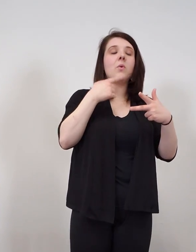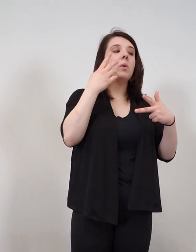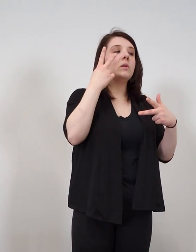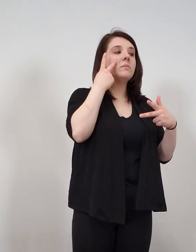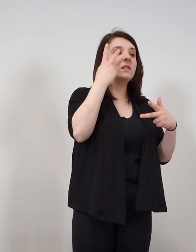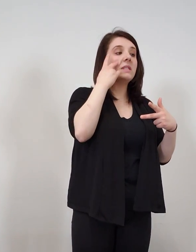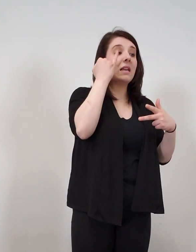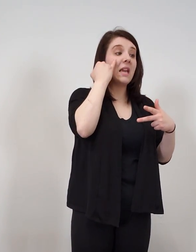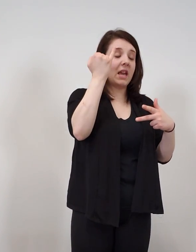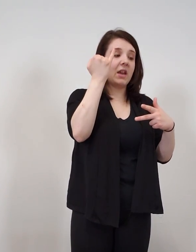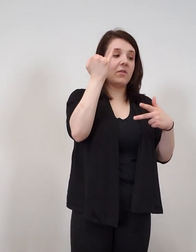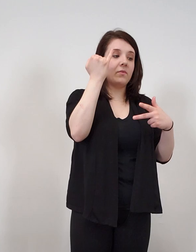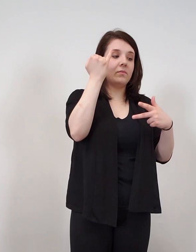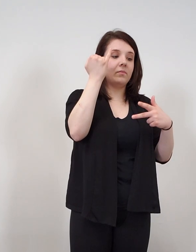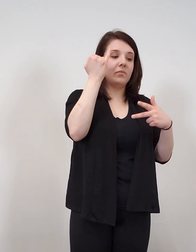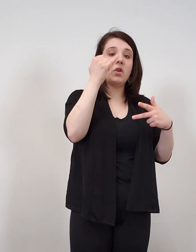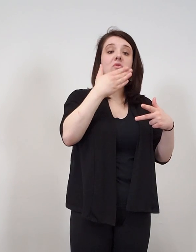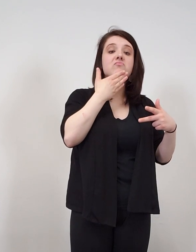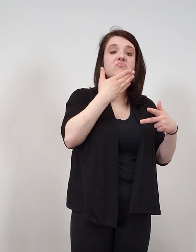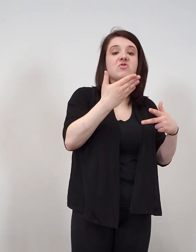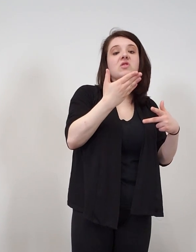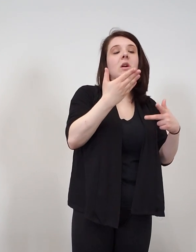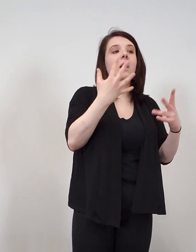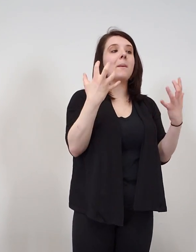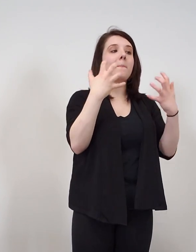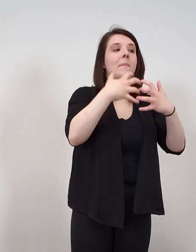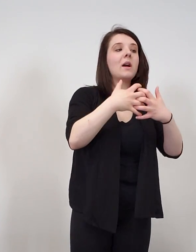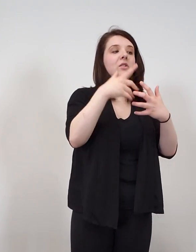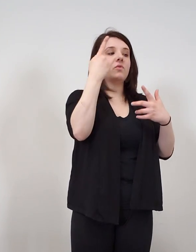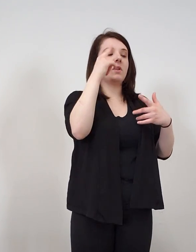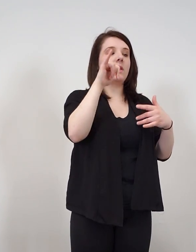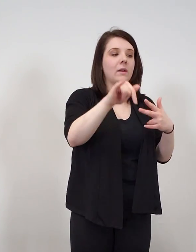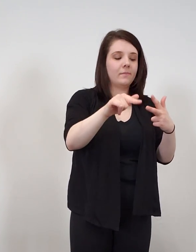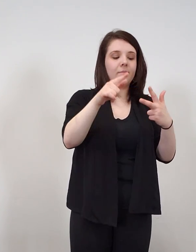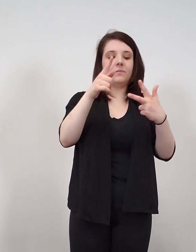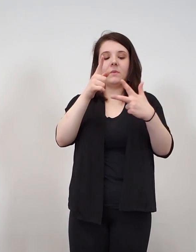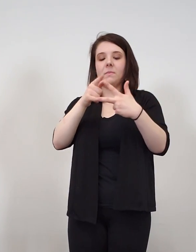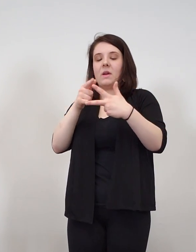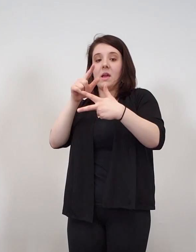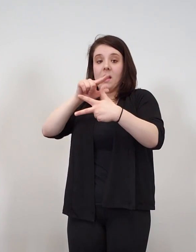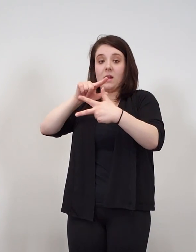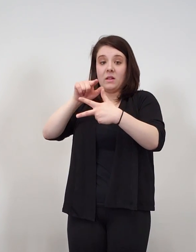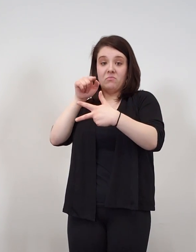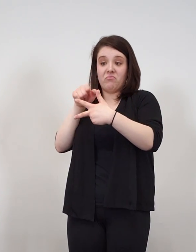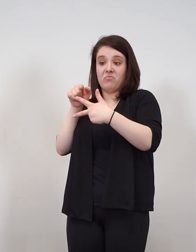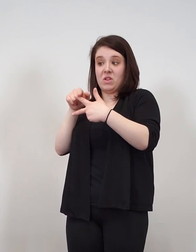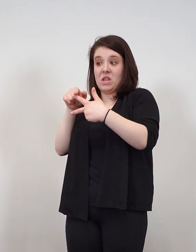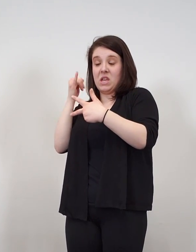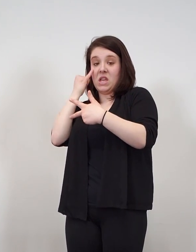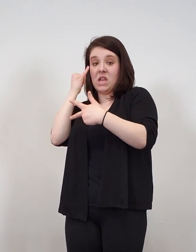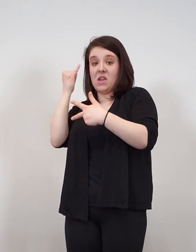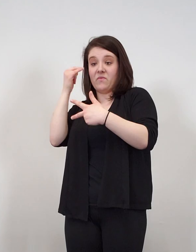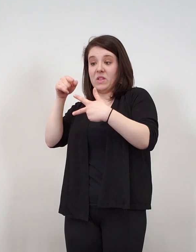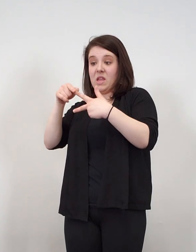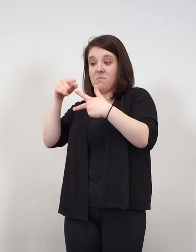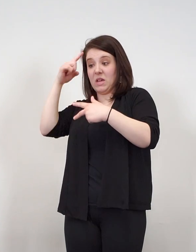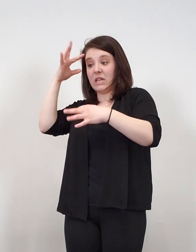the president, and he has to approve it or he can veto it. While the judicial branch then will look at